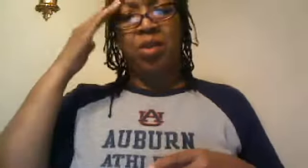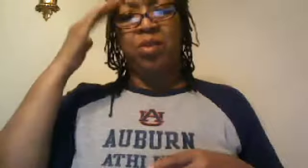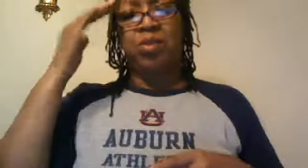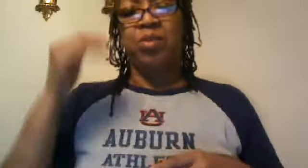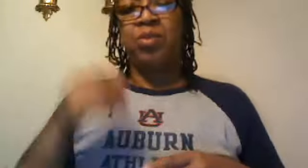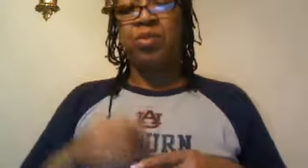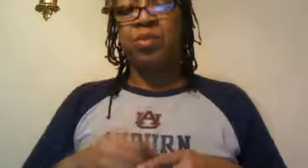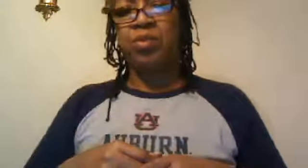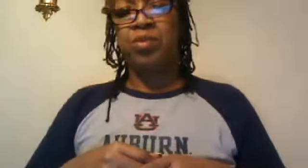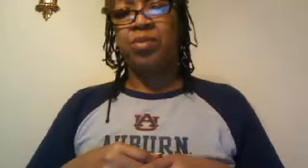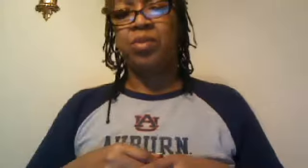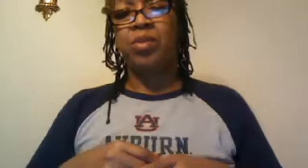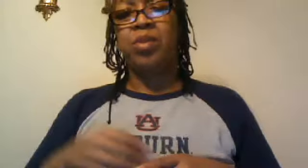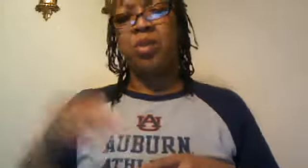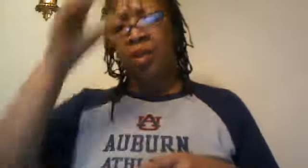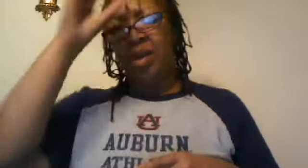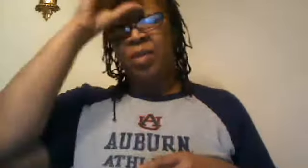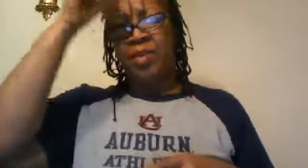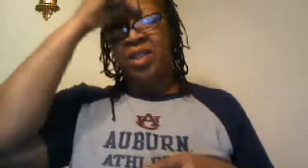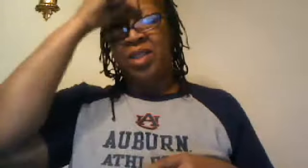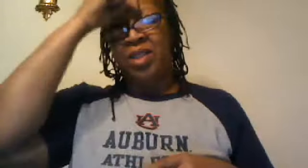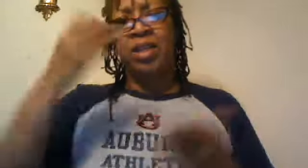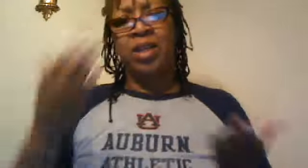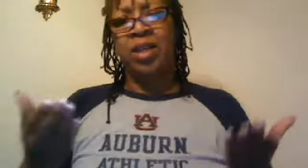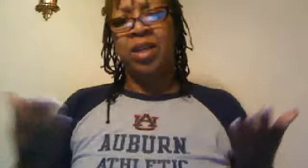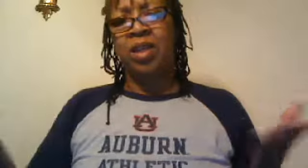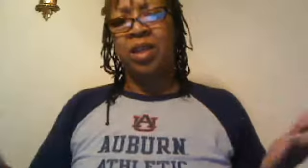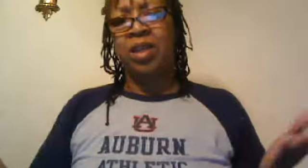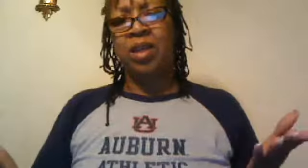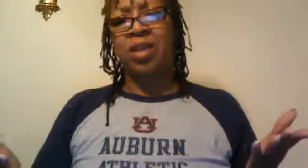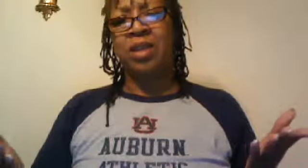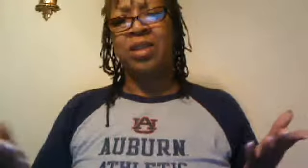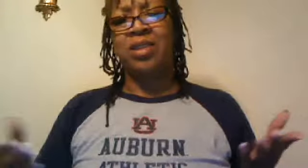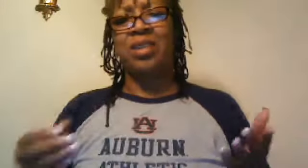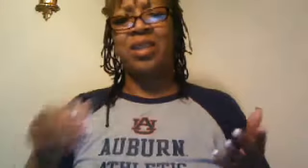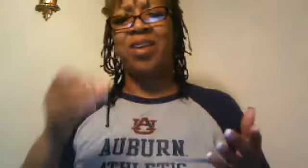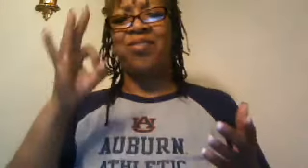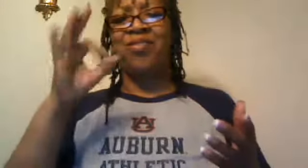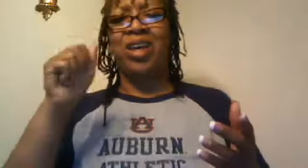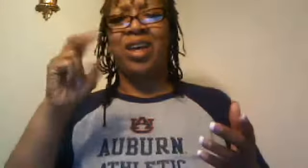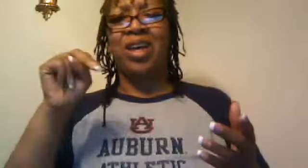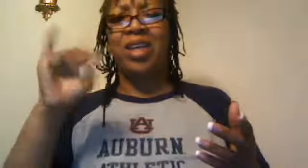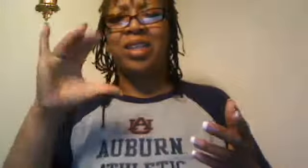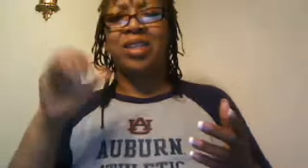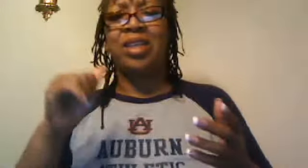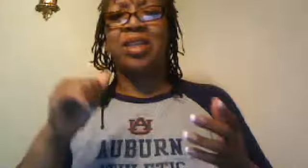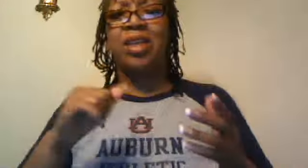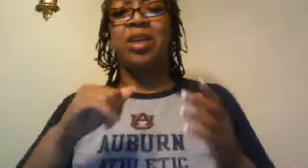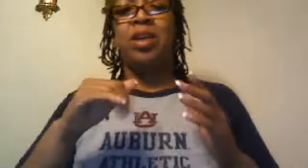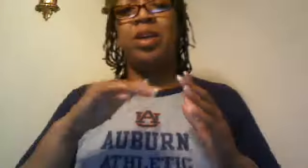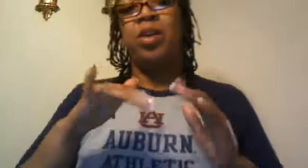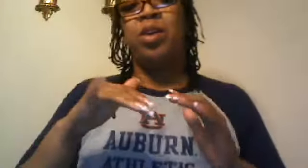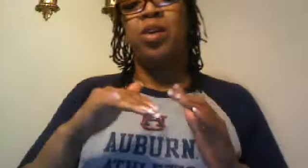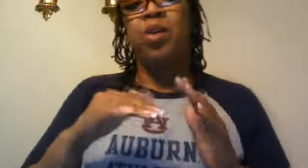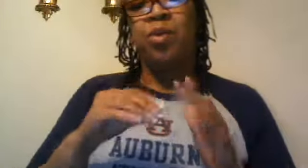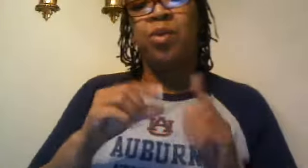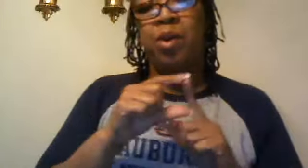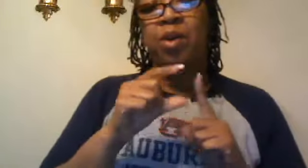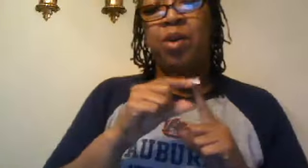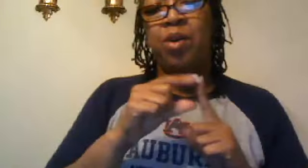maybe common sense thing right here, but there's a fancy word for it called the additive inverse property. And all the additive, I'll just write it down. I think